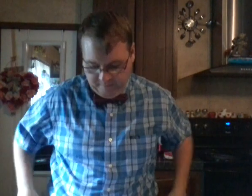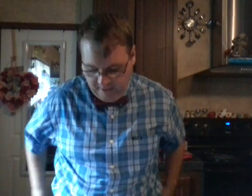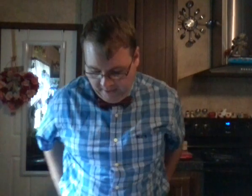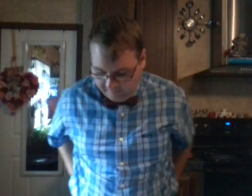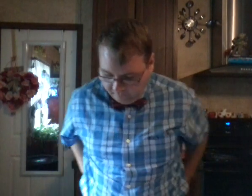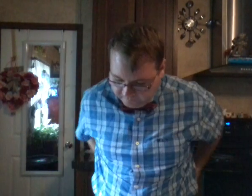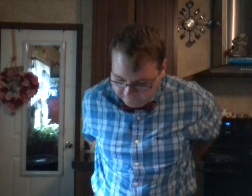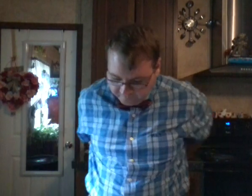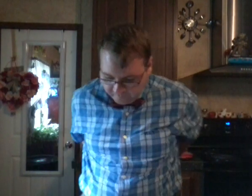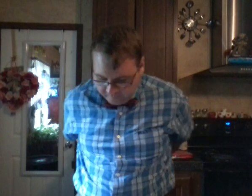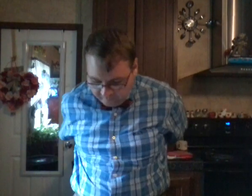the Bible.